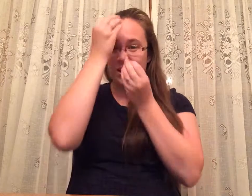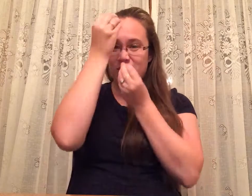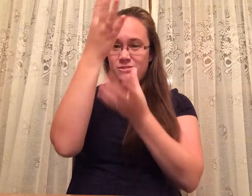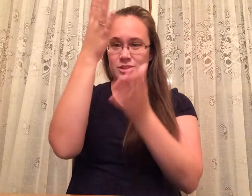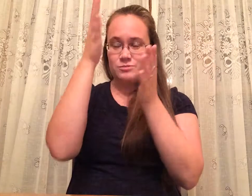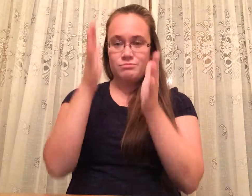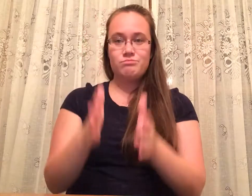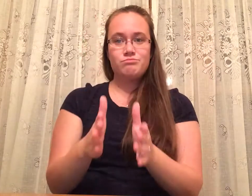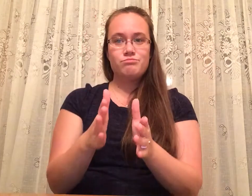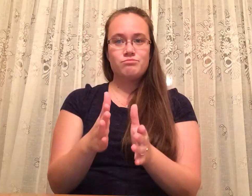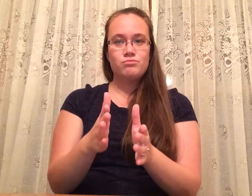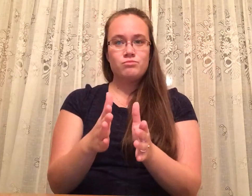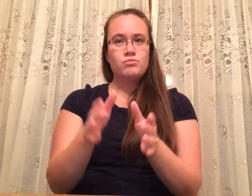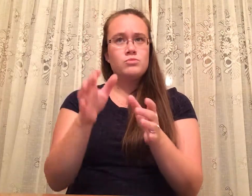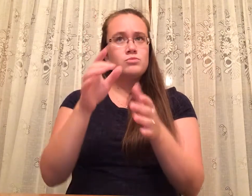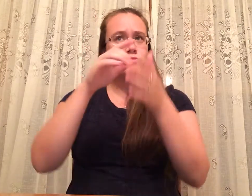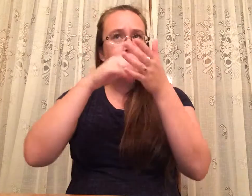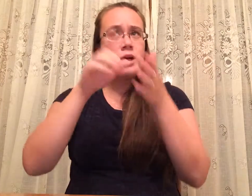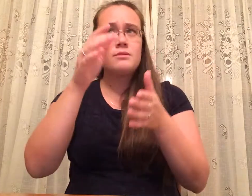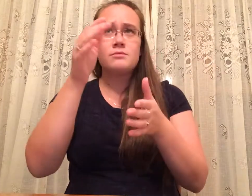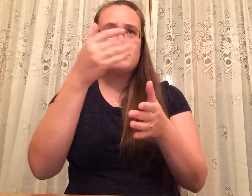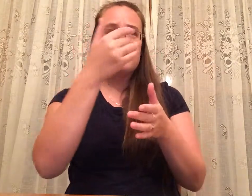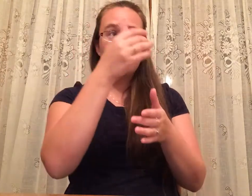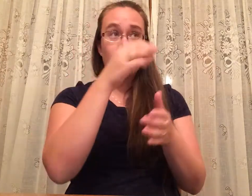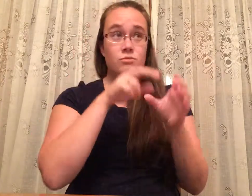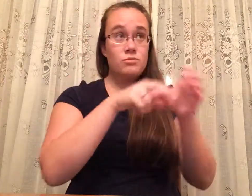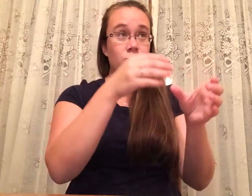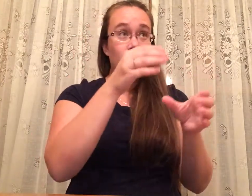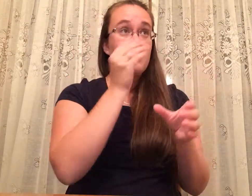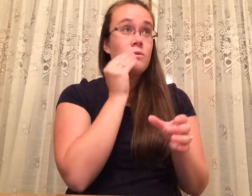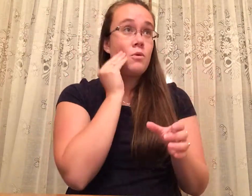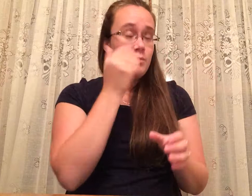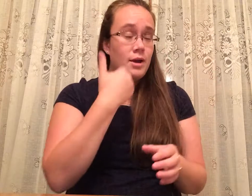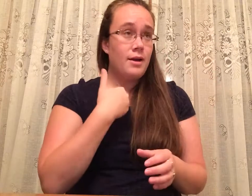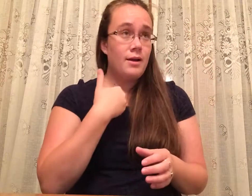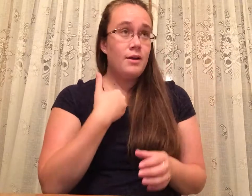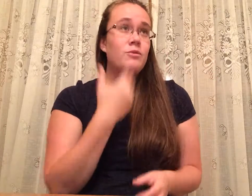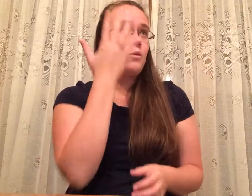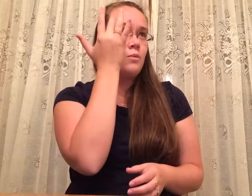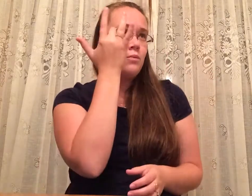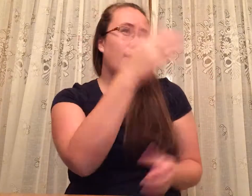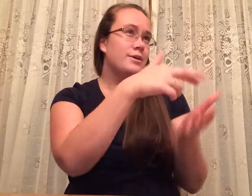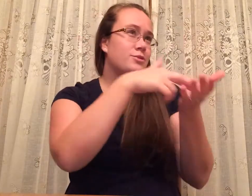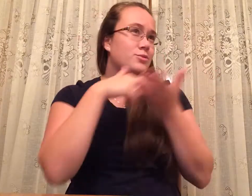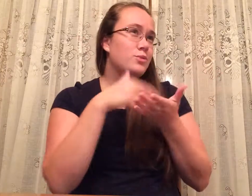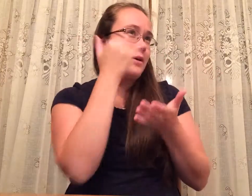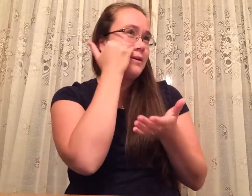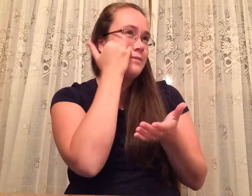concierge will confirm that you have a ride home from your procedure if you are having any type of anesthesia. After a